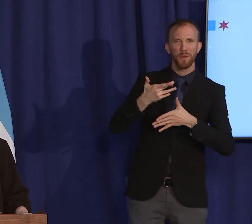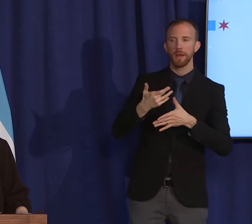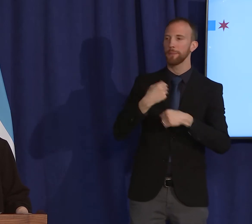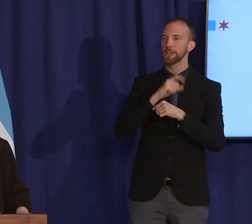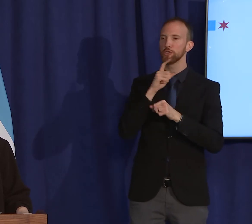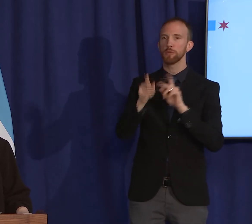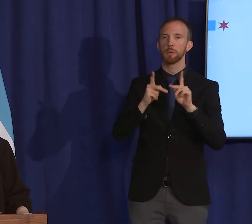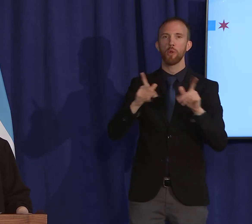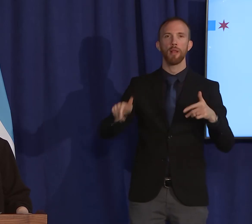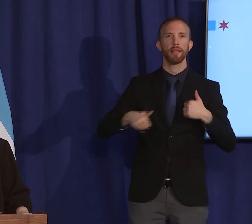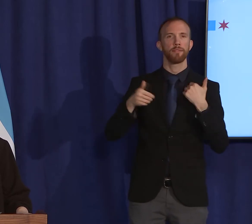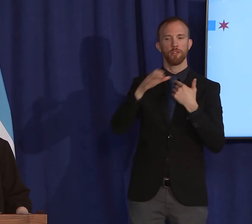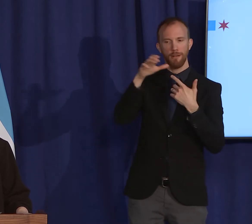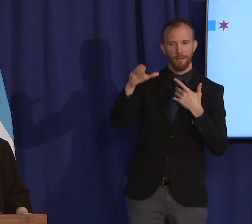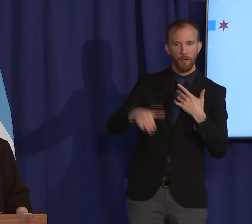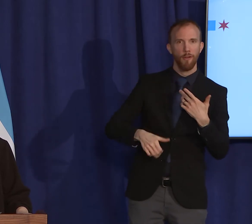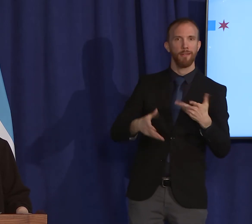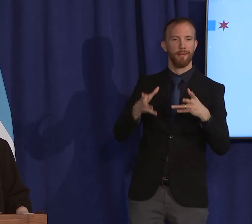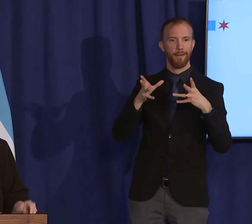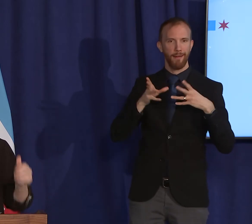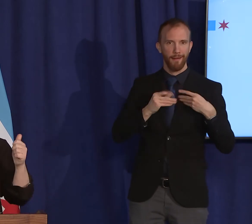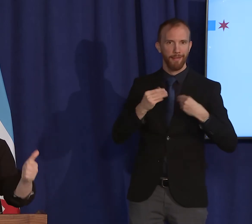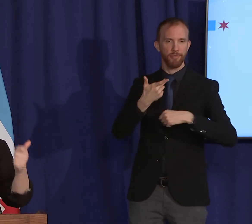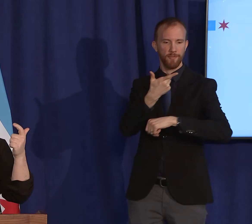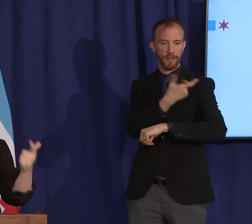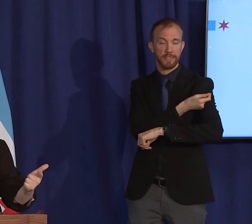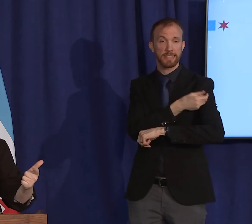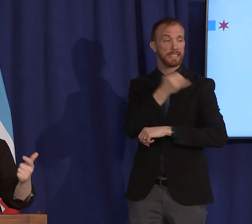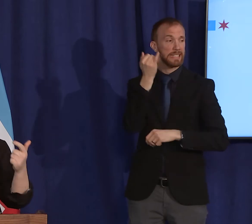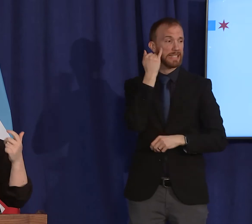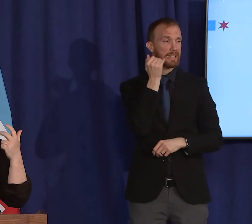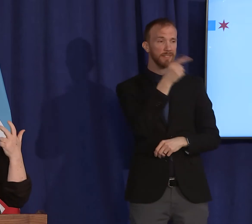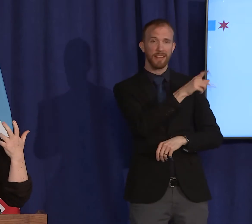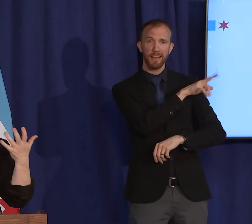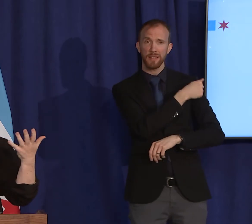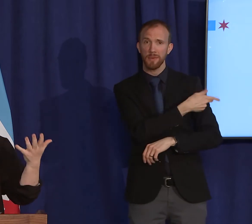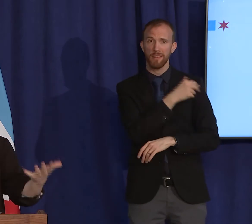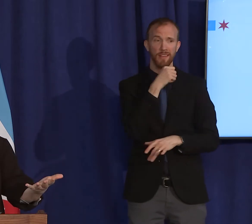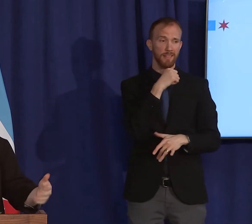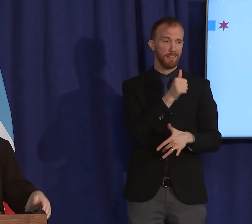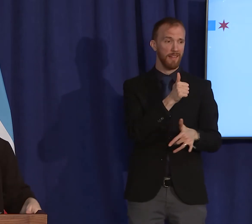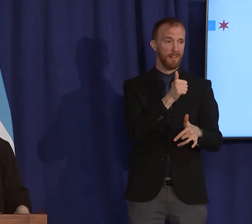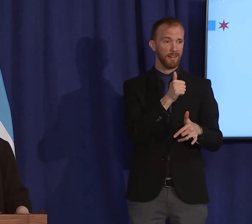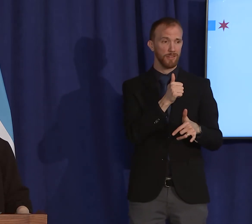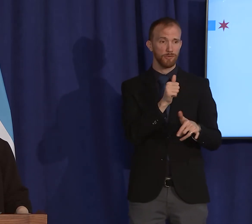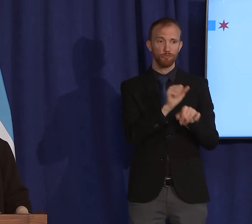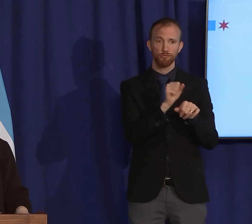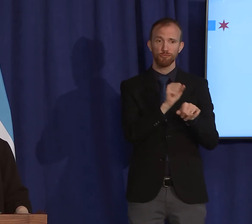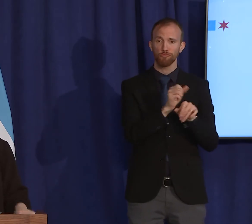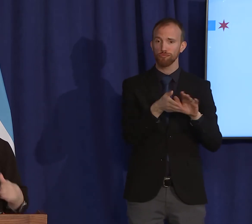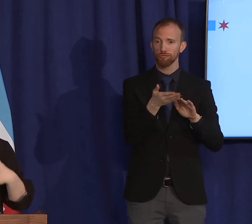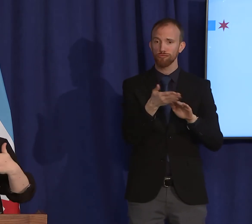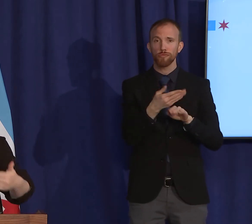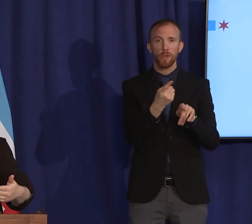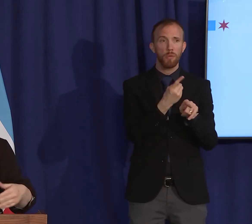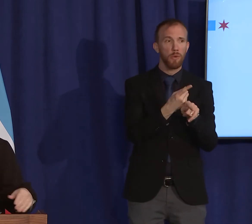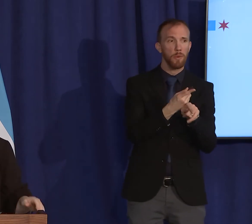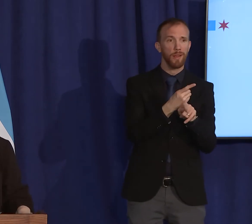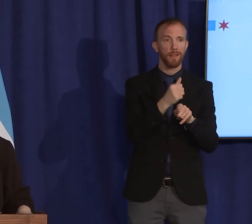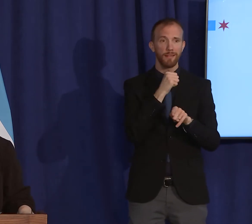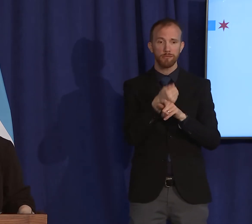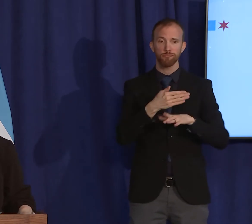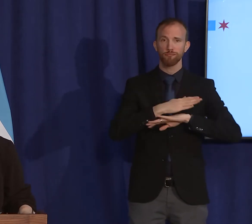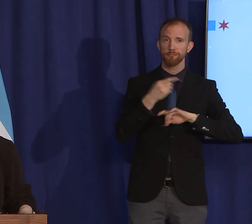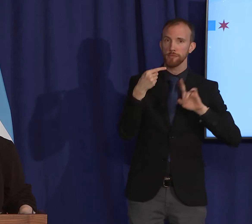not performing in ways that meet our efficiency, equity, and general goals around vaccination, they won't